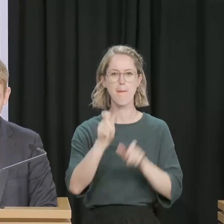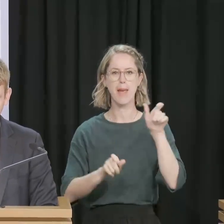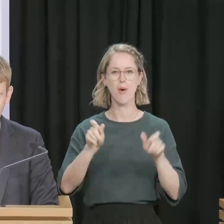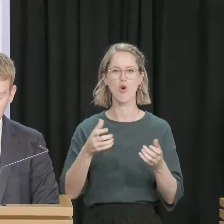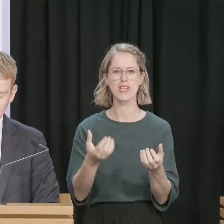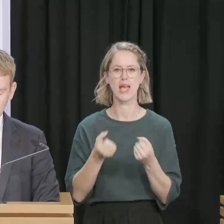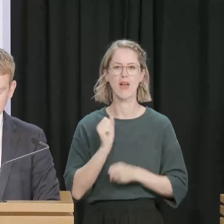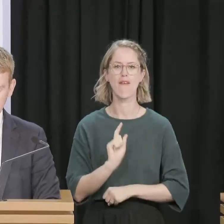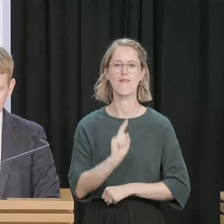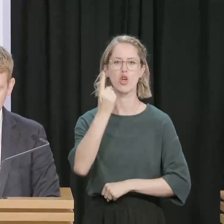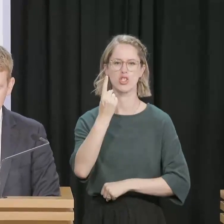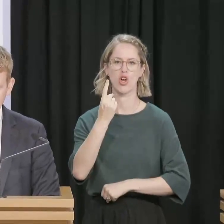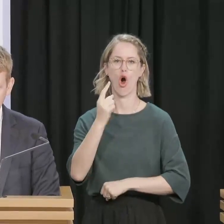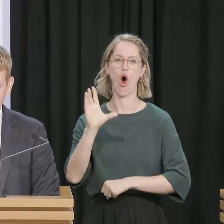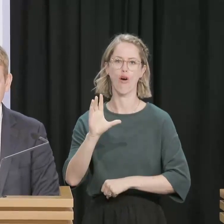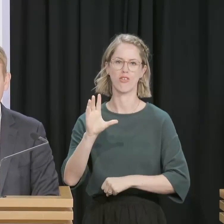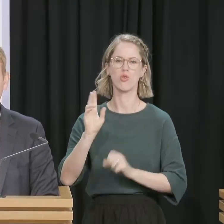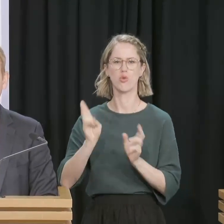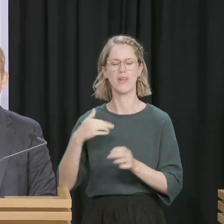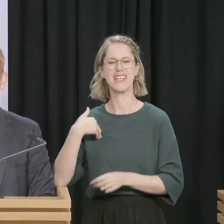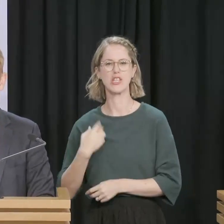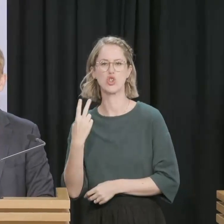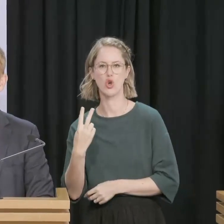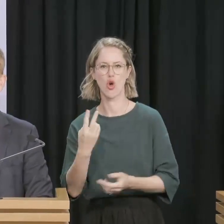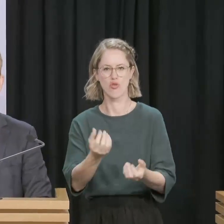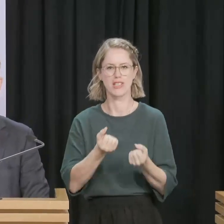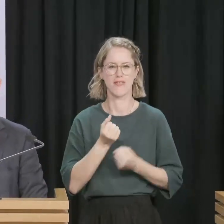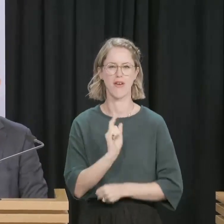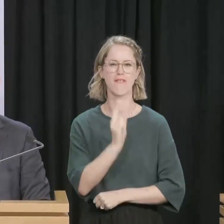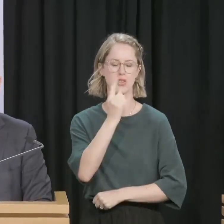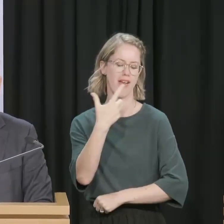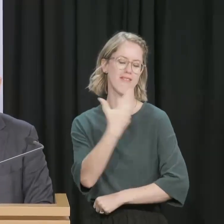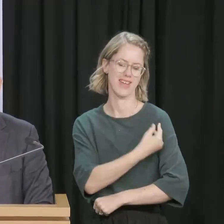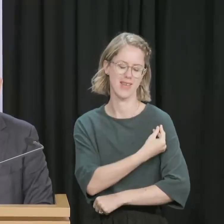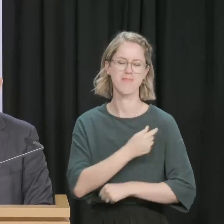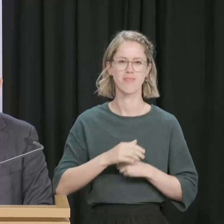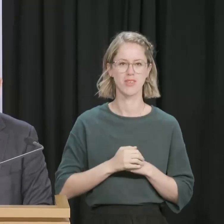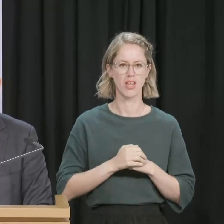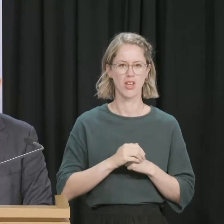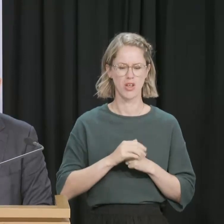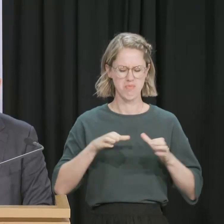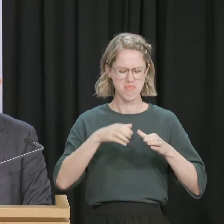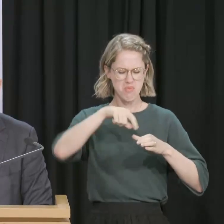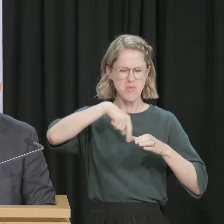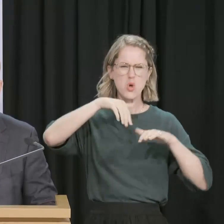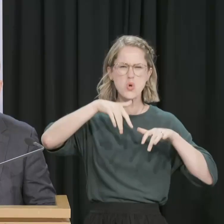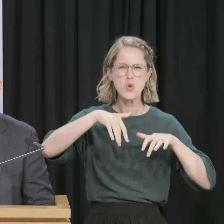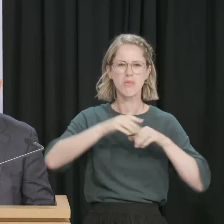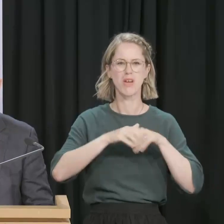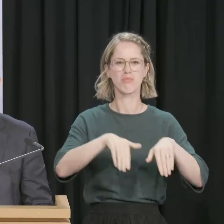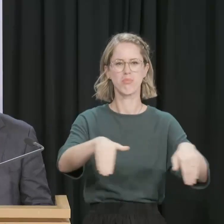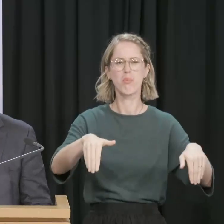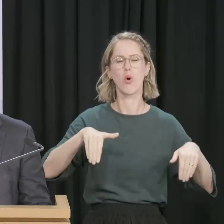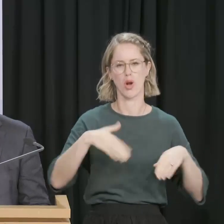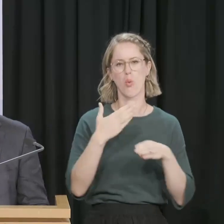first dose of the Pfizer vaccine, with the initial focus having been on our Covid-19 frontline border